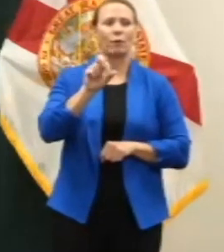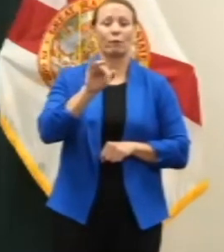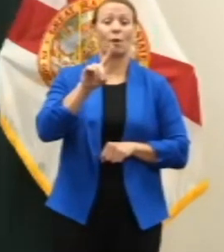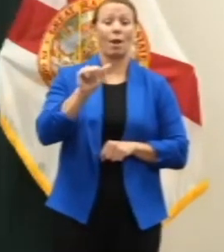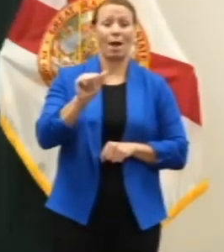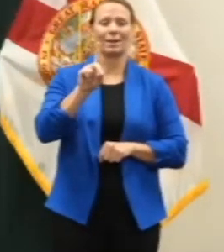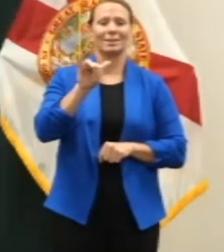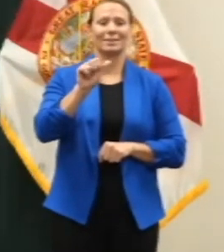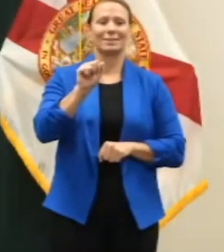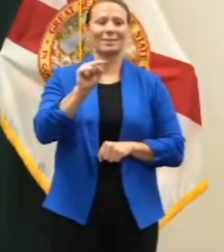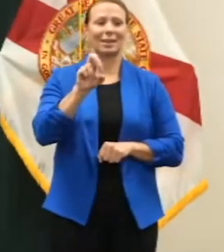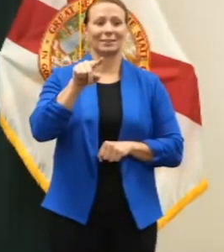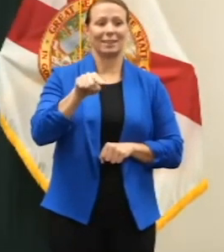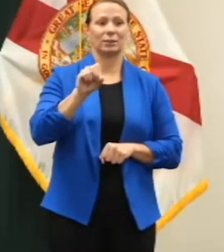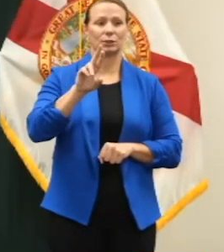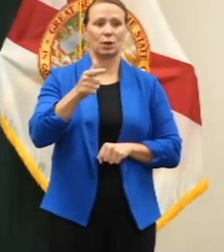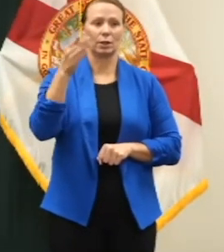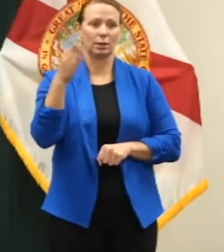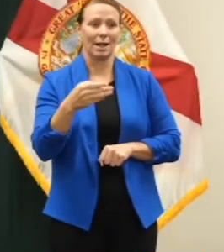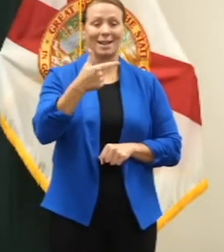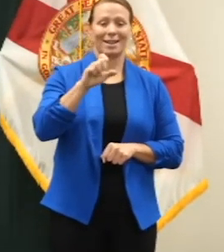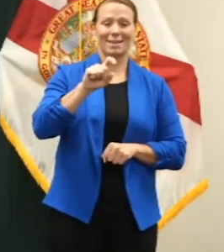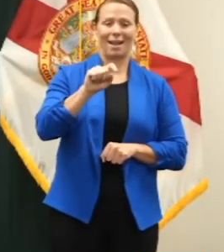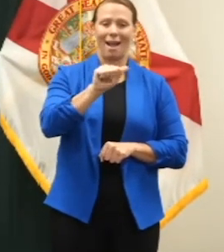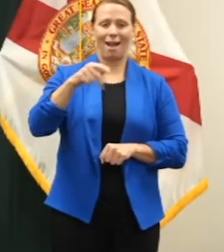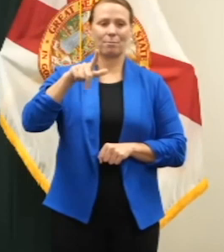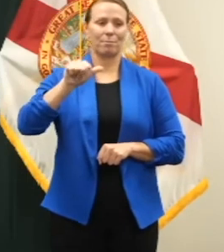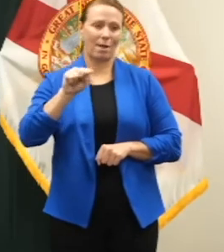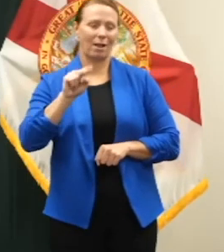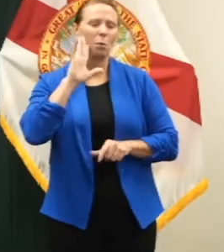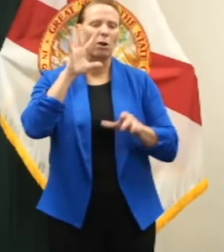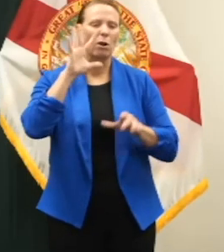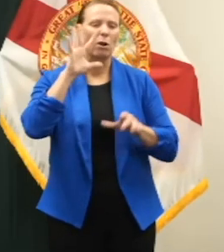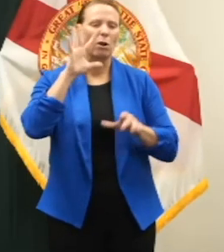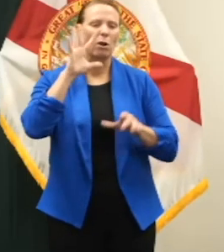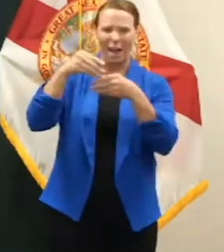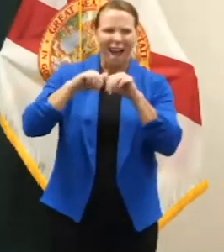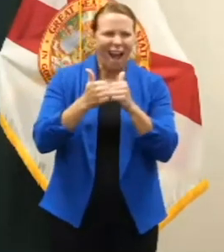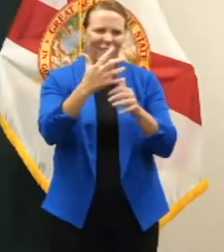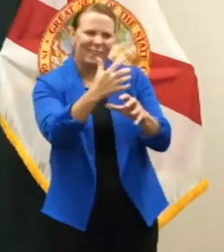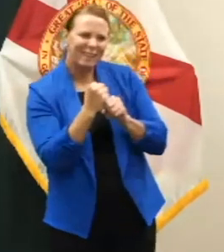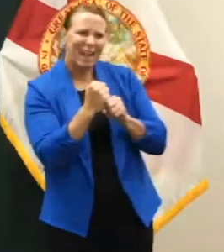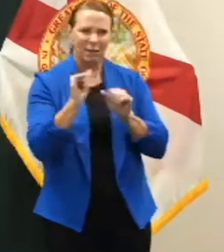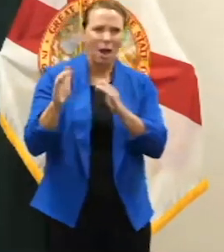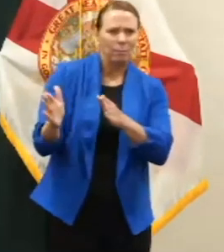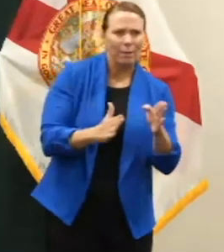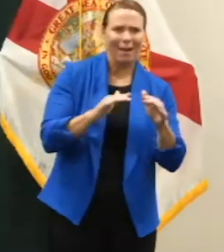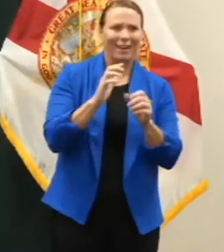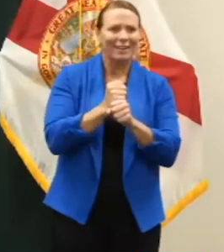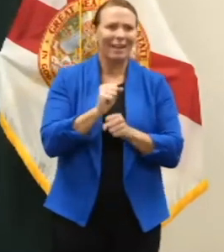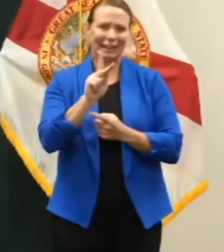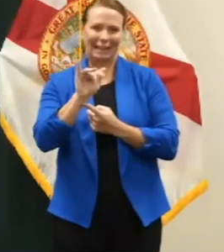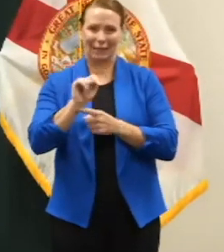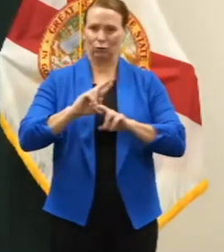floridadisaster.org/get a plan, and that will walk you through how you can get your plan and your kit prepared. We are in the middle of